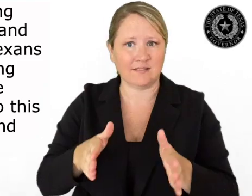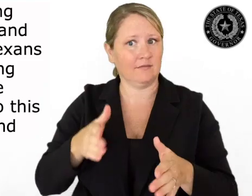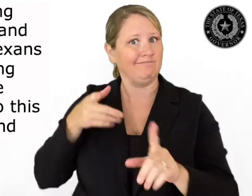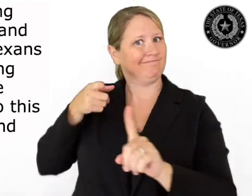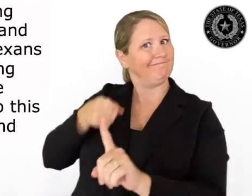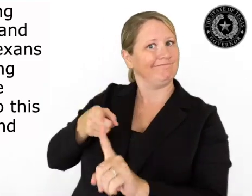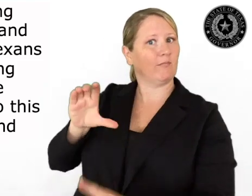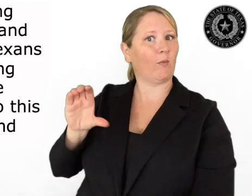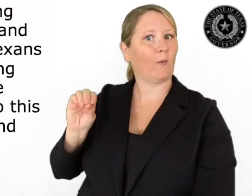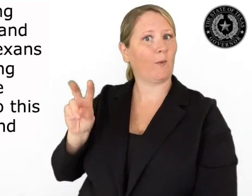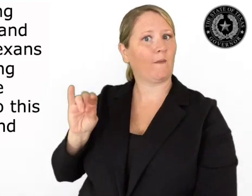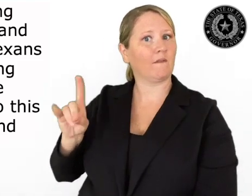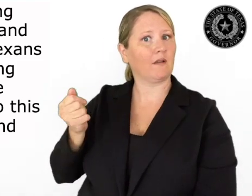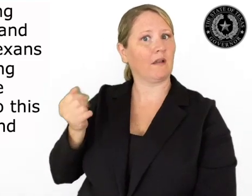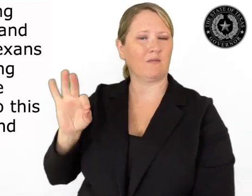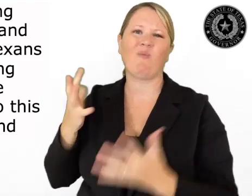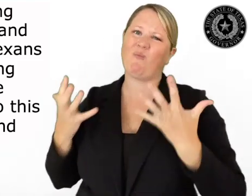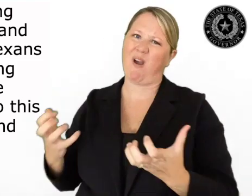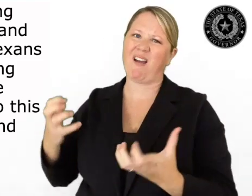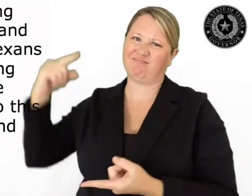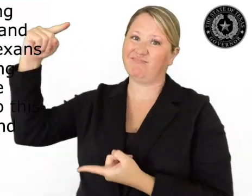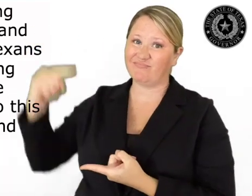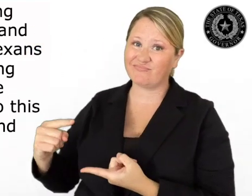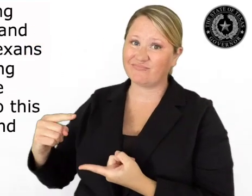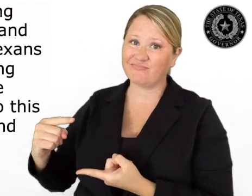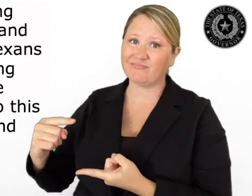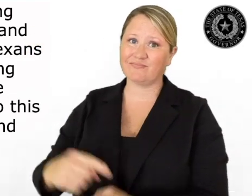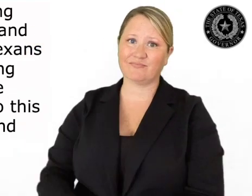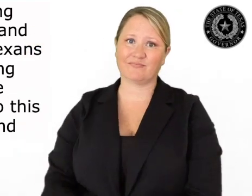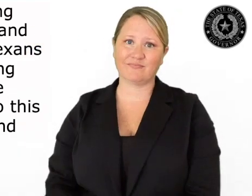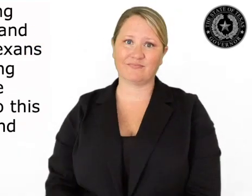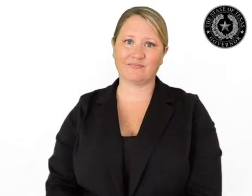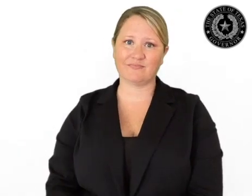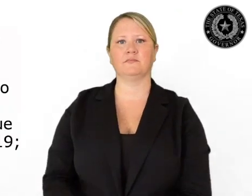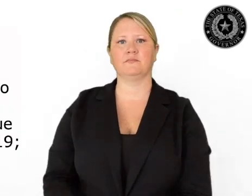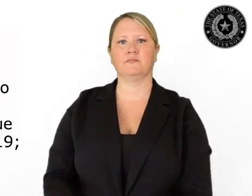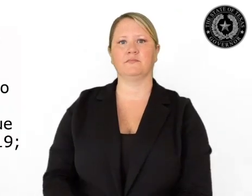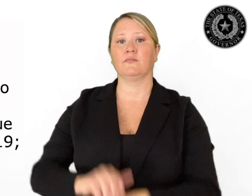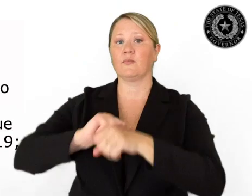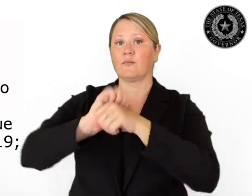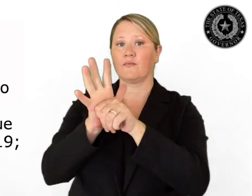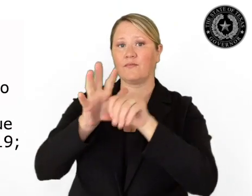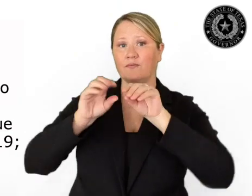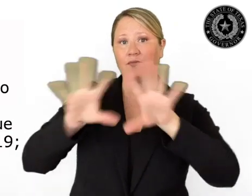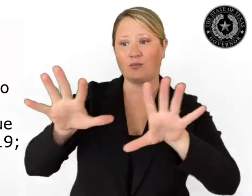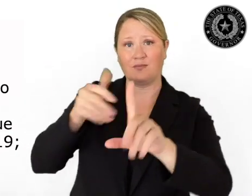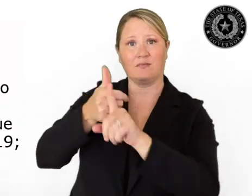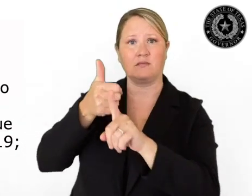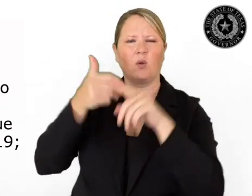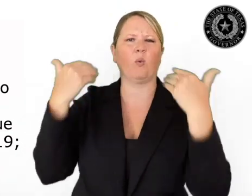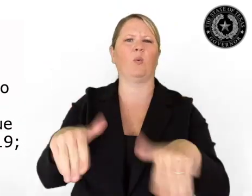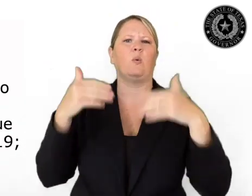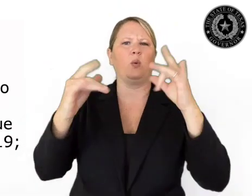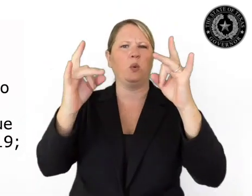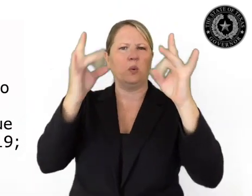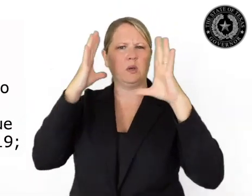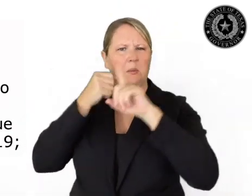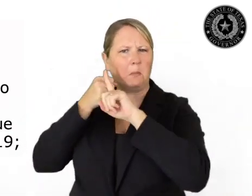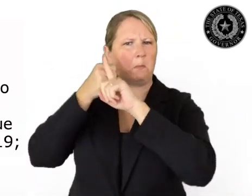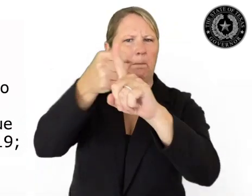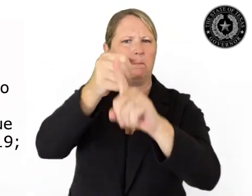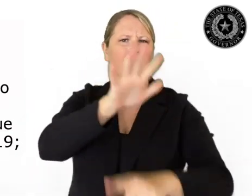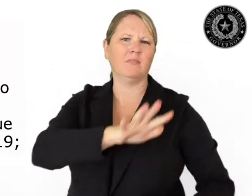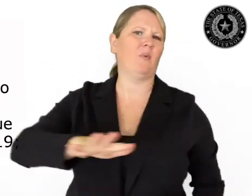and safety of Texans and ensuring an effective response to this disaster, and whereas, a state of